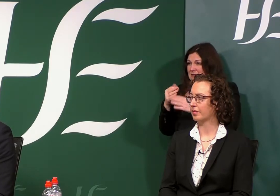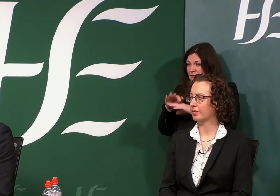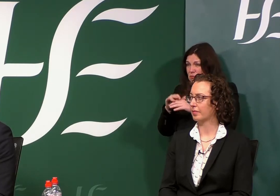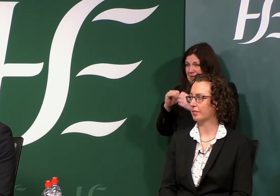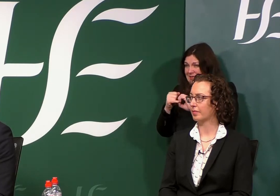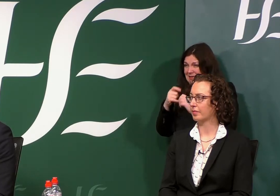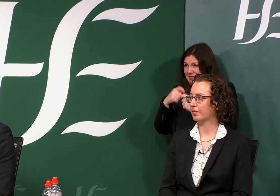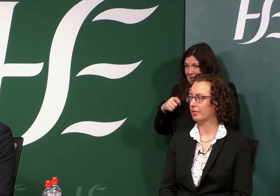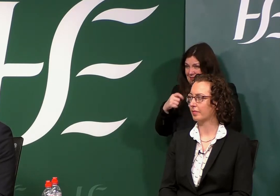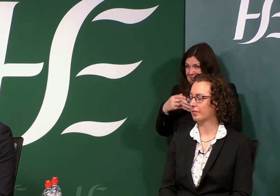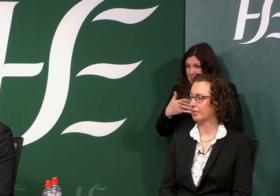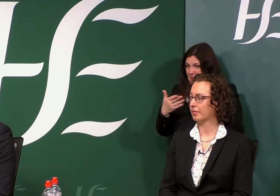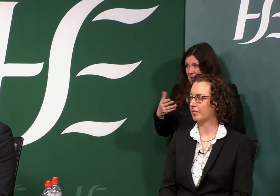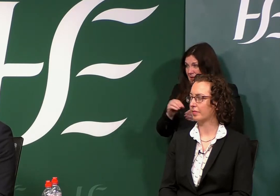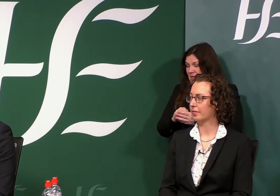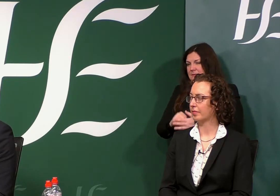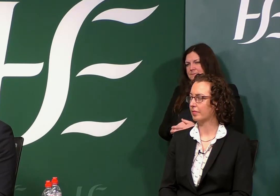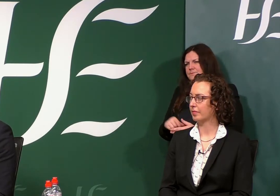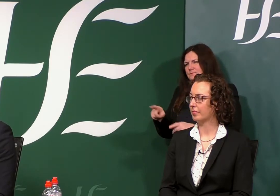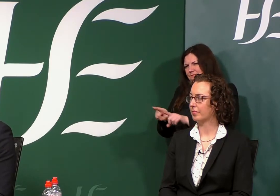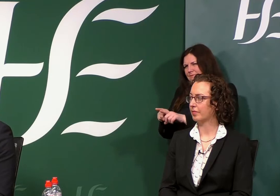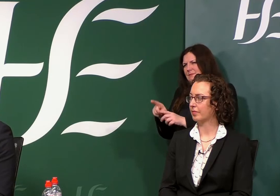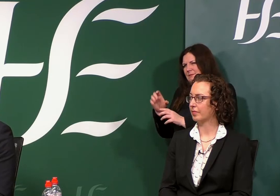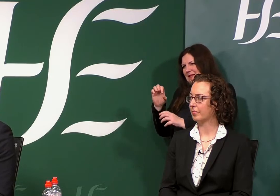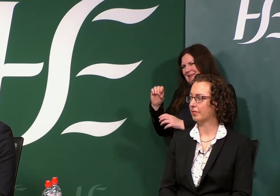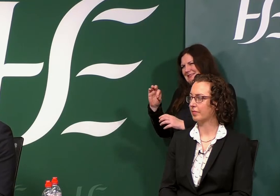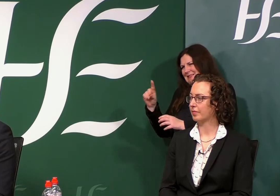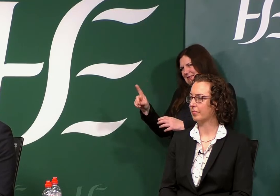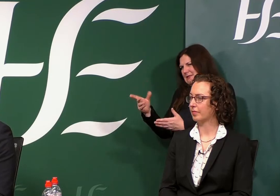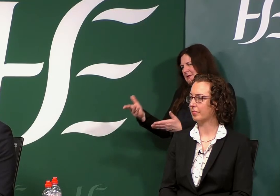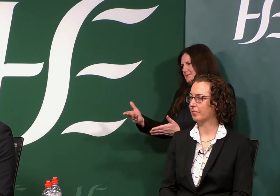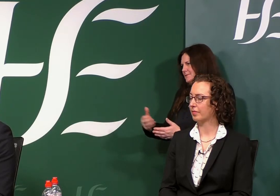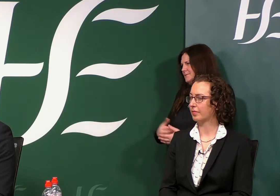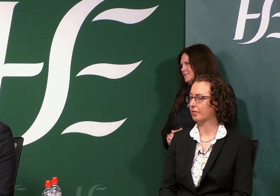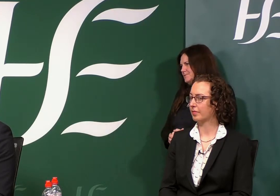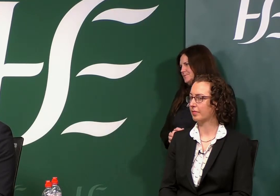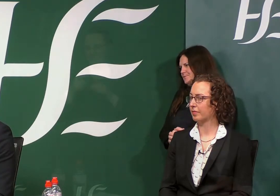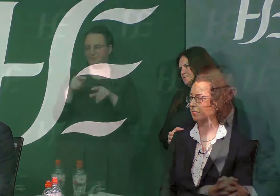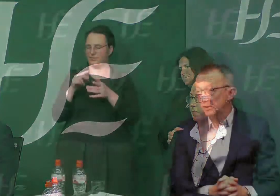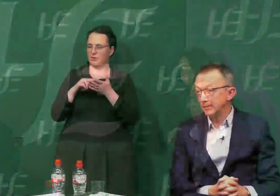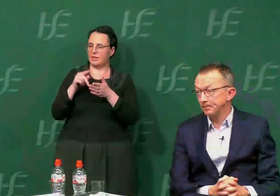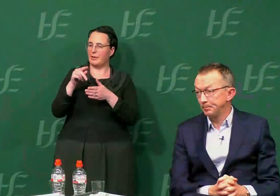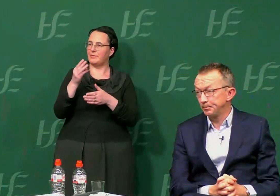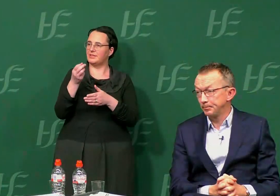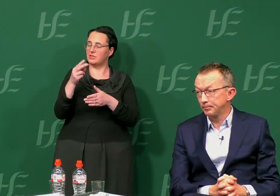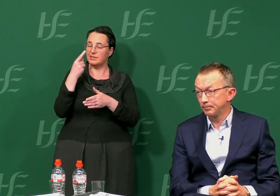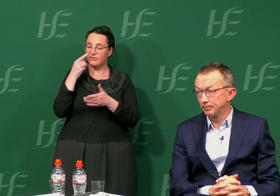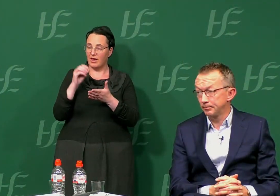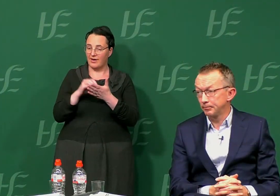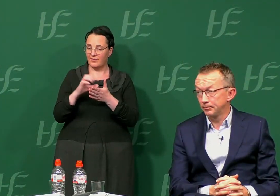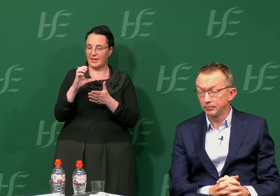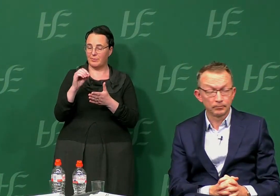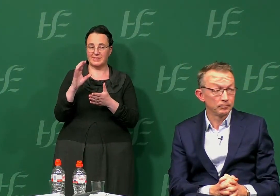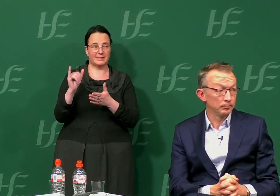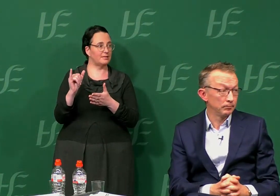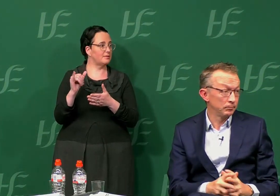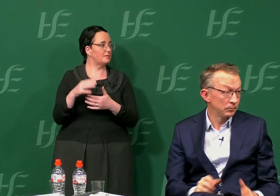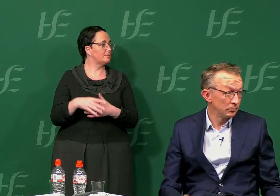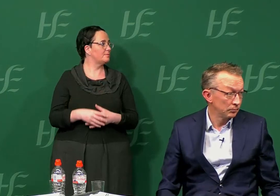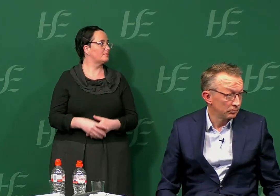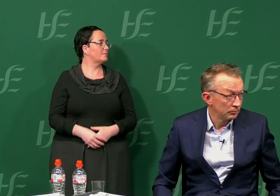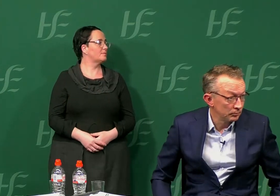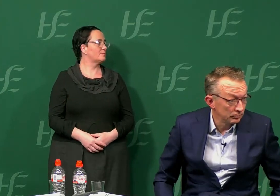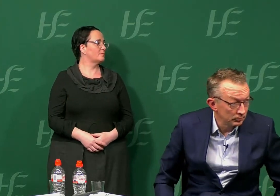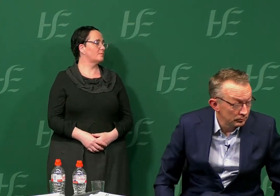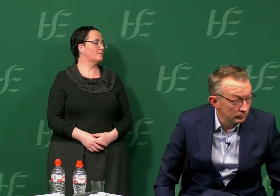And see advice too that you lean into PCR insofar as you have capacity. And ECDC have